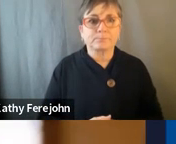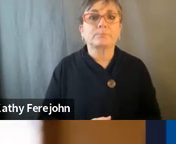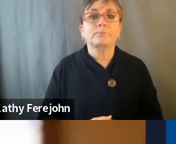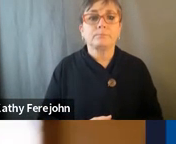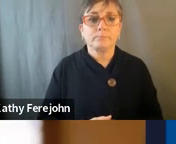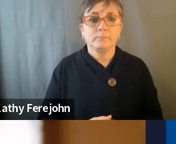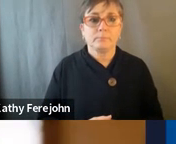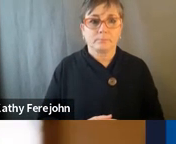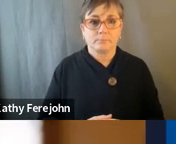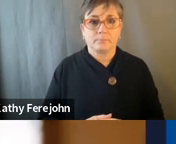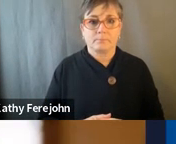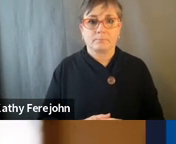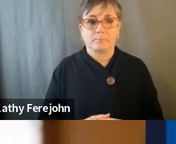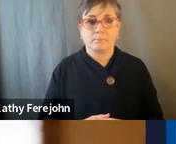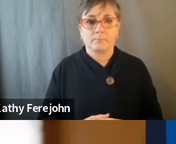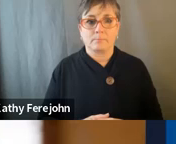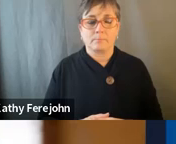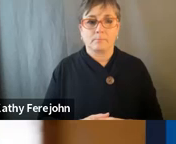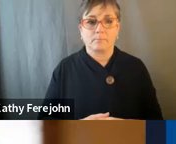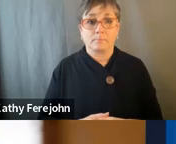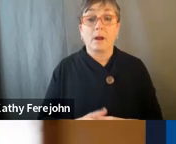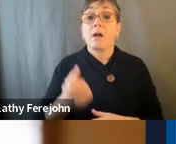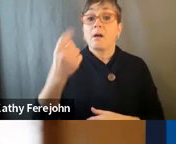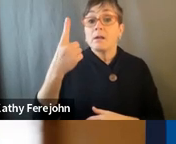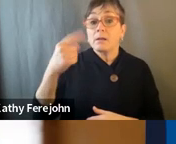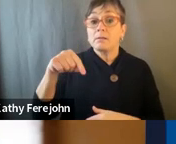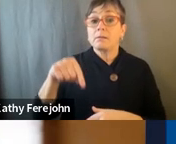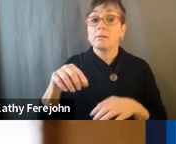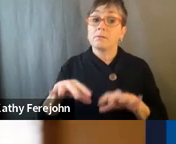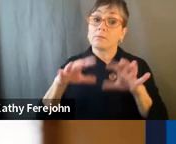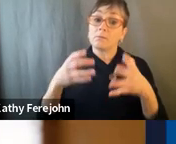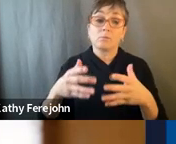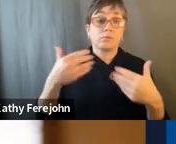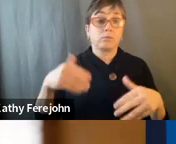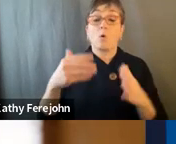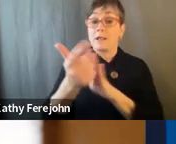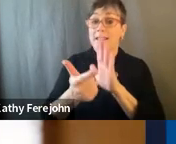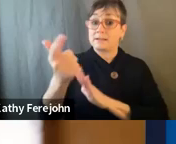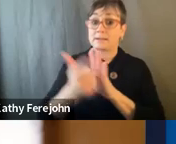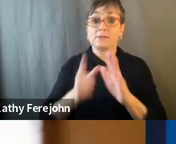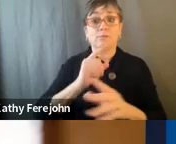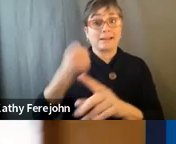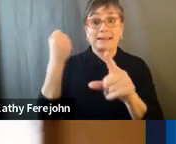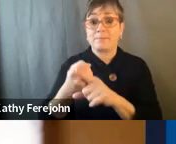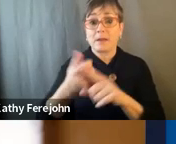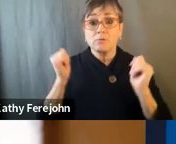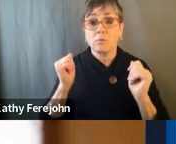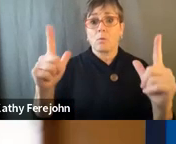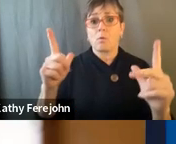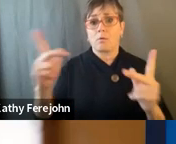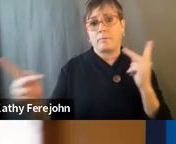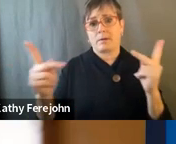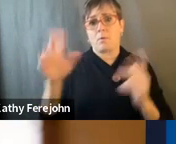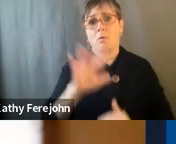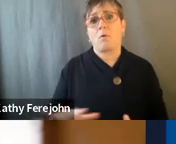Legislation that is going to have an impact on everyone in the state. We have to make sure that people